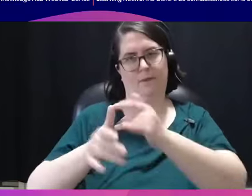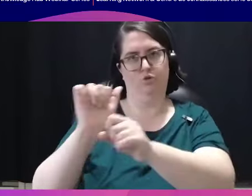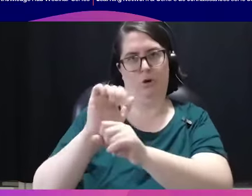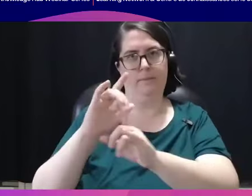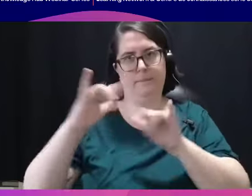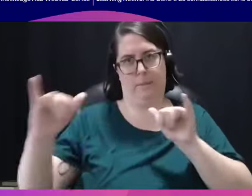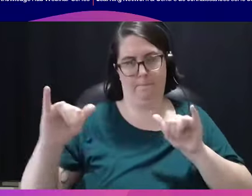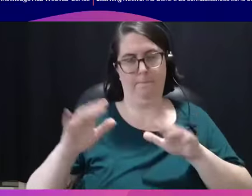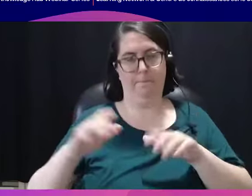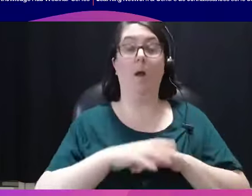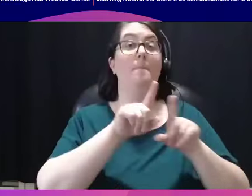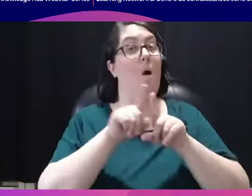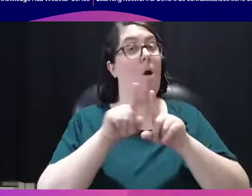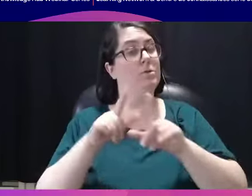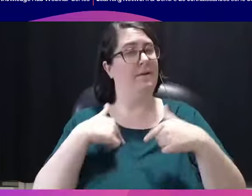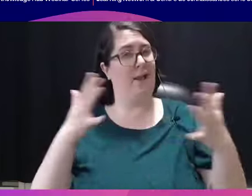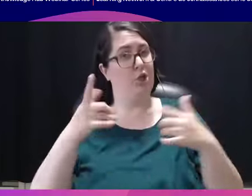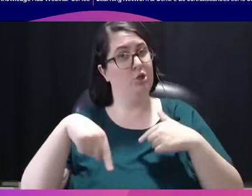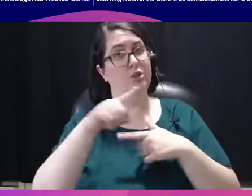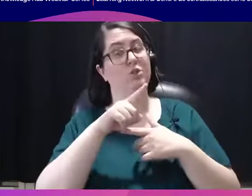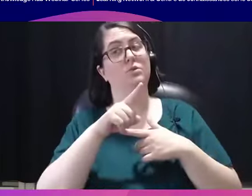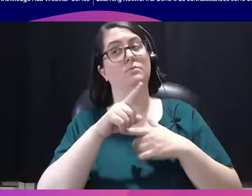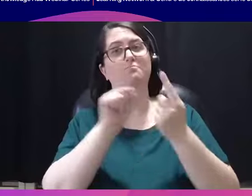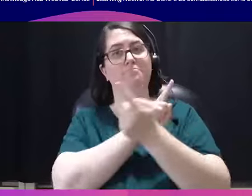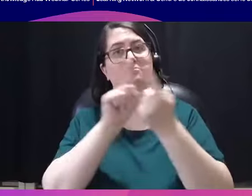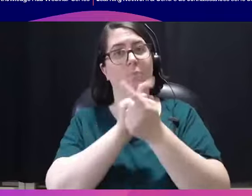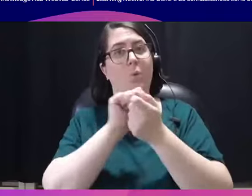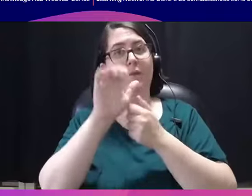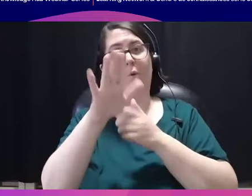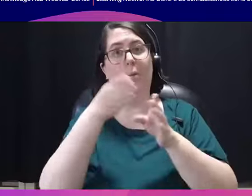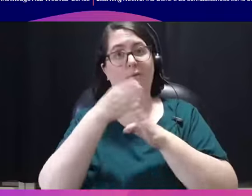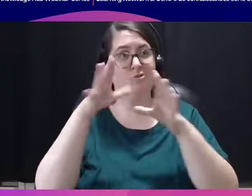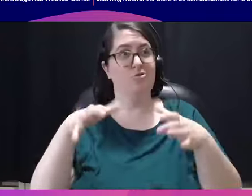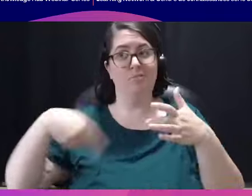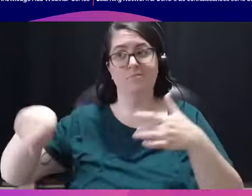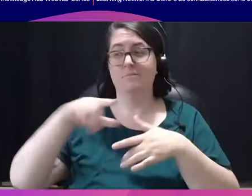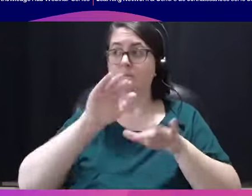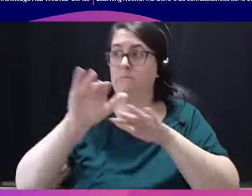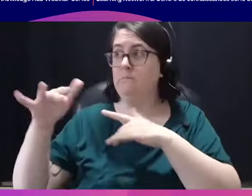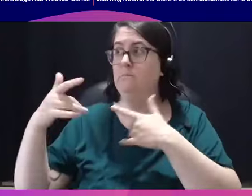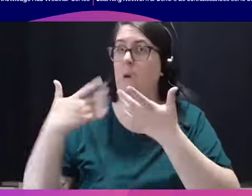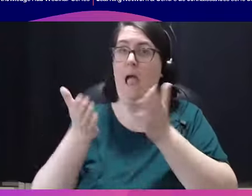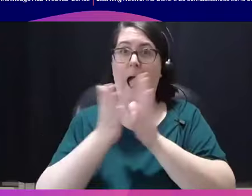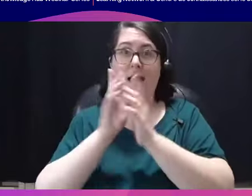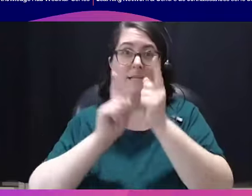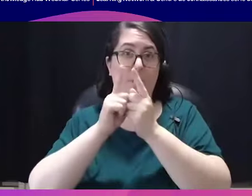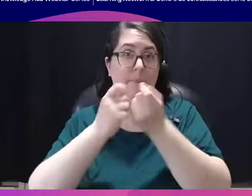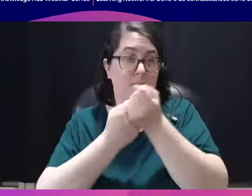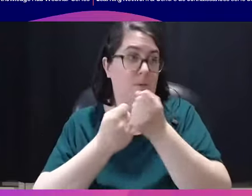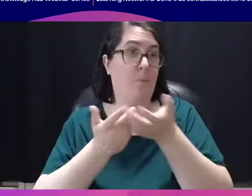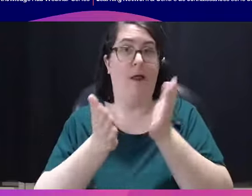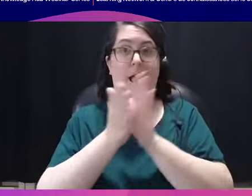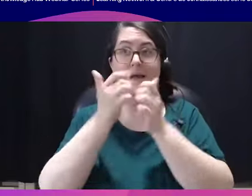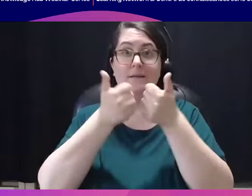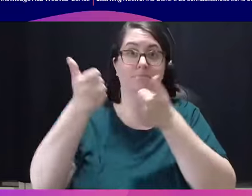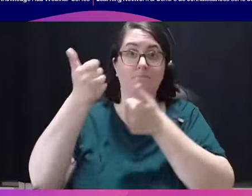With that said, I also encourage you to talk to other people, seek supervision, and seek peer support, and remember why